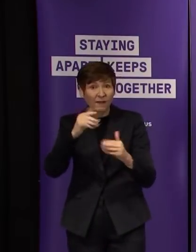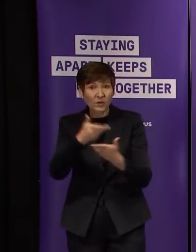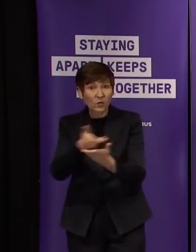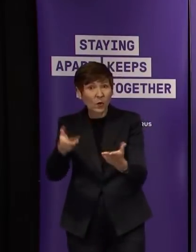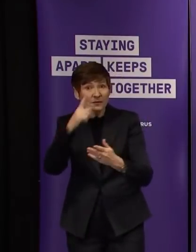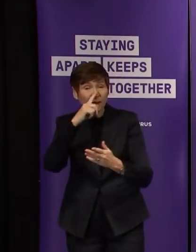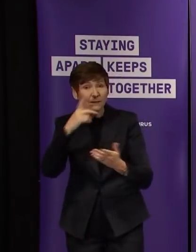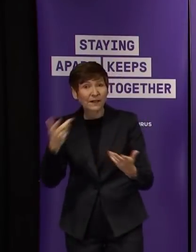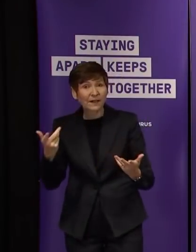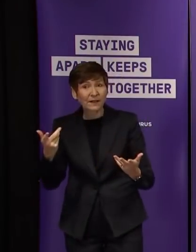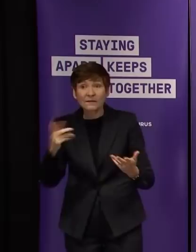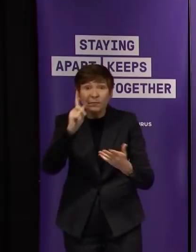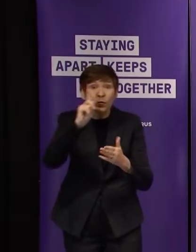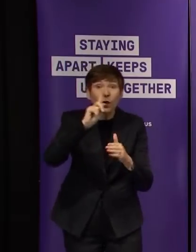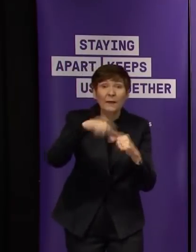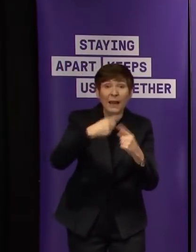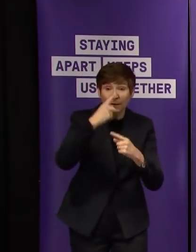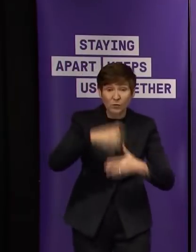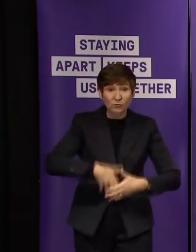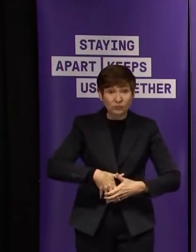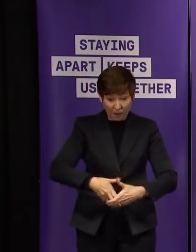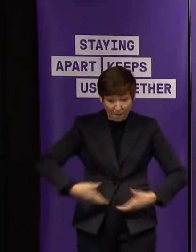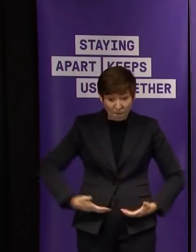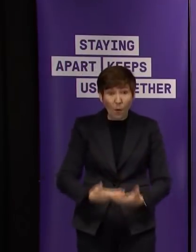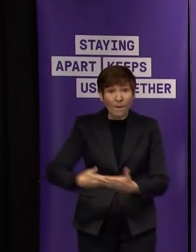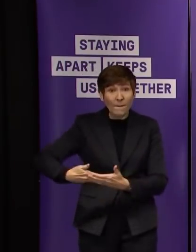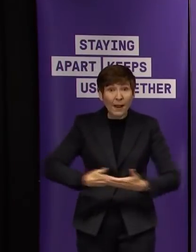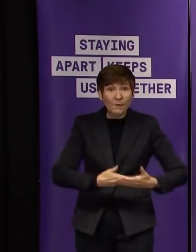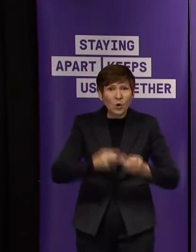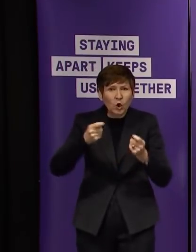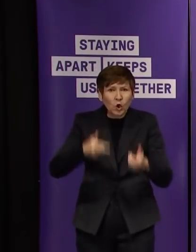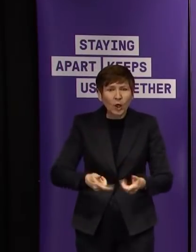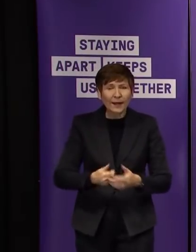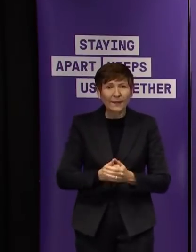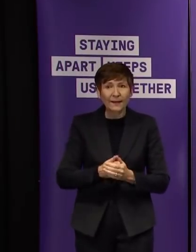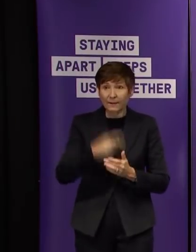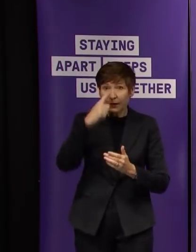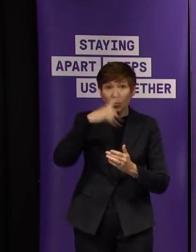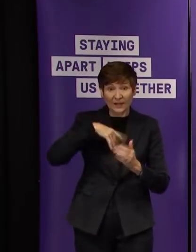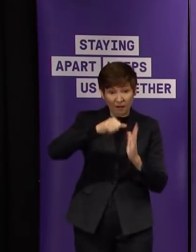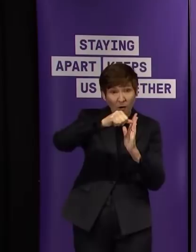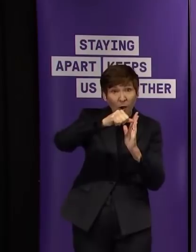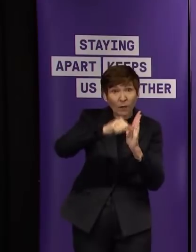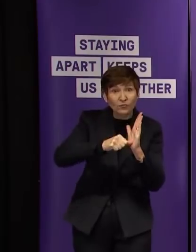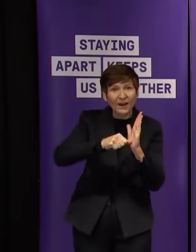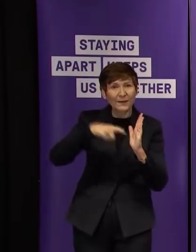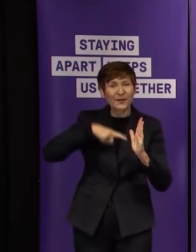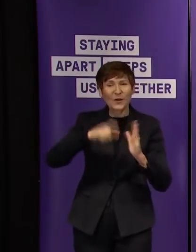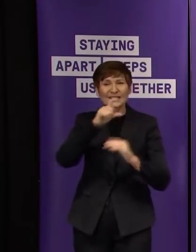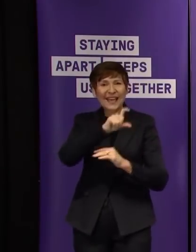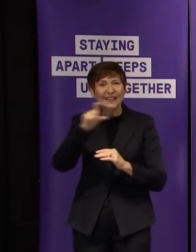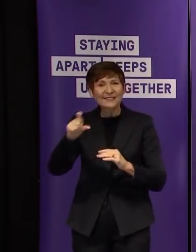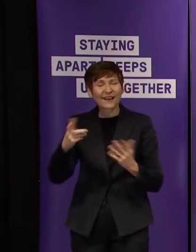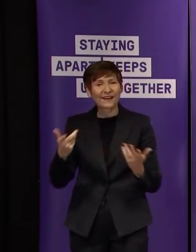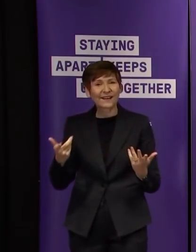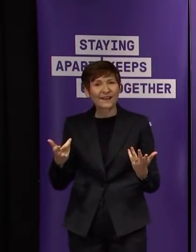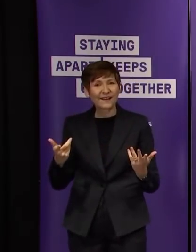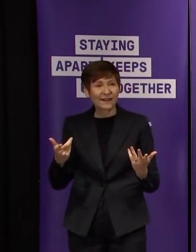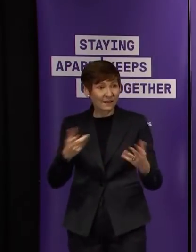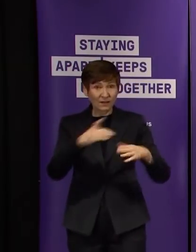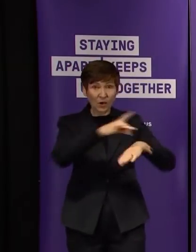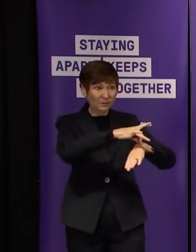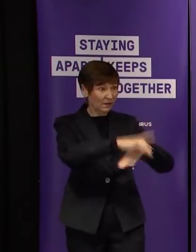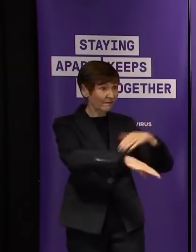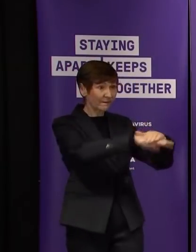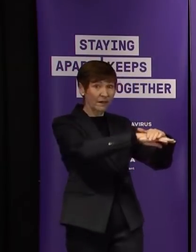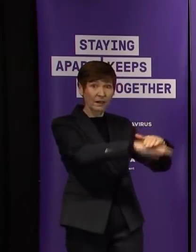not to talk about premature babies, urgent cancer surgery. The list goes on and on. We've got to find a way to see this thing